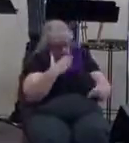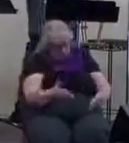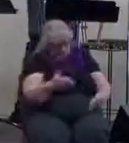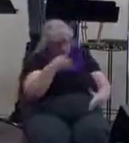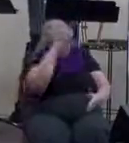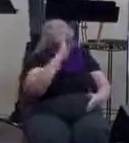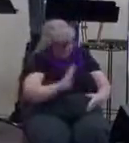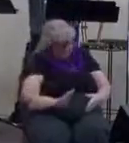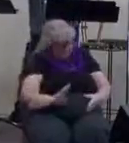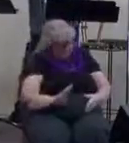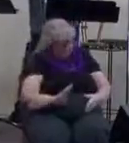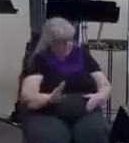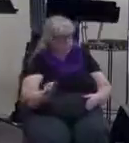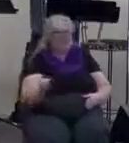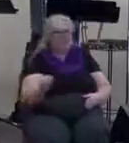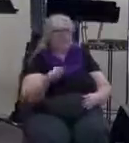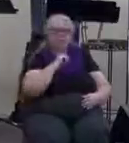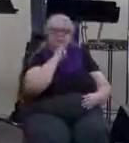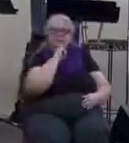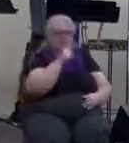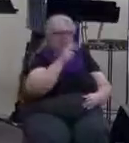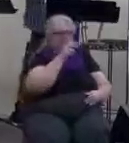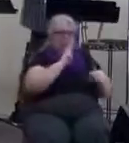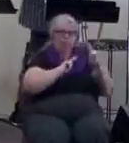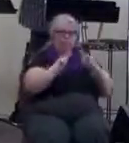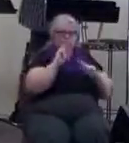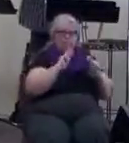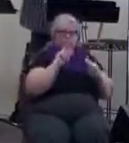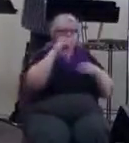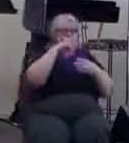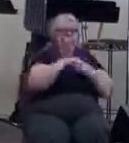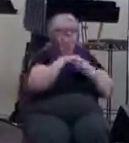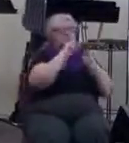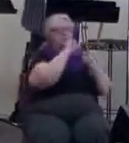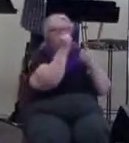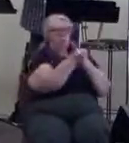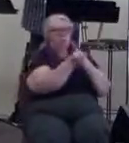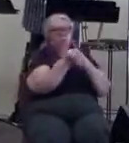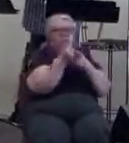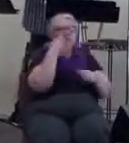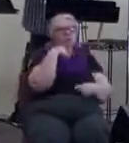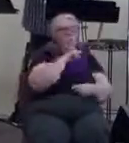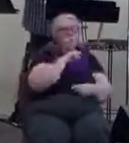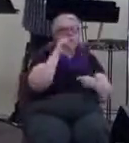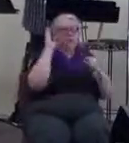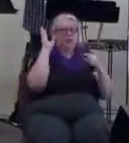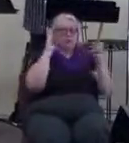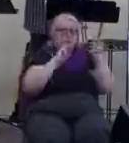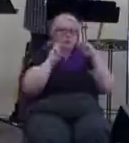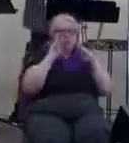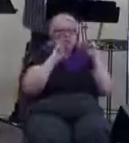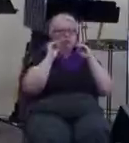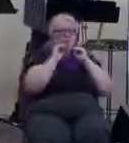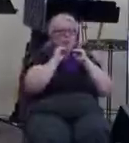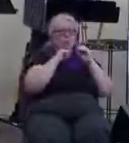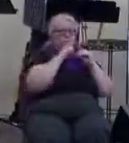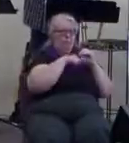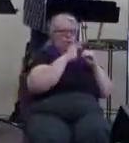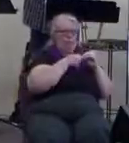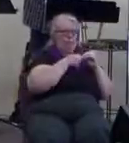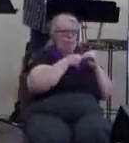And we're in a culture, in a society, that we worry more about what man thinks and says than what